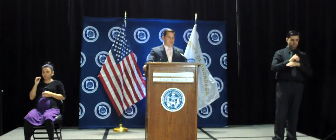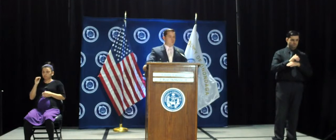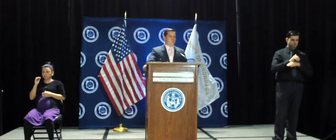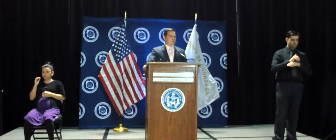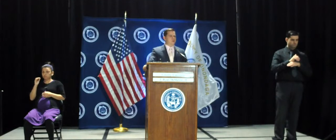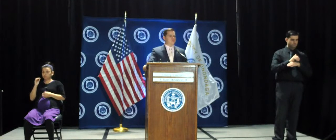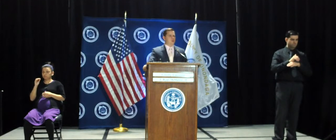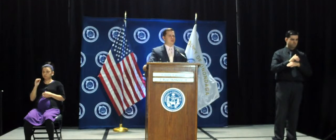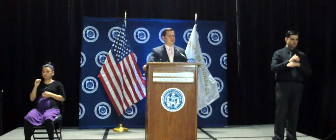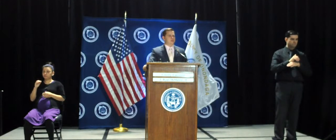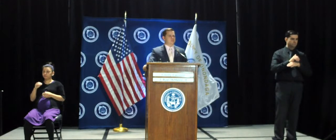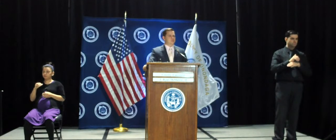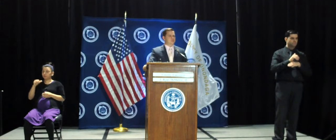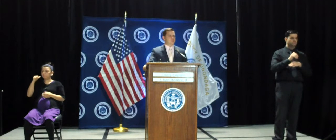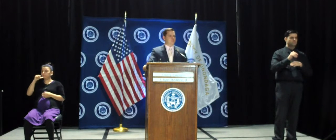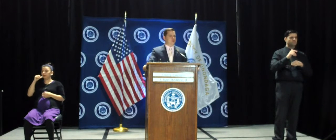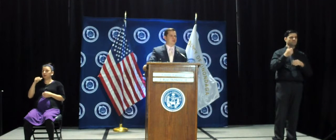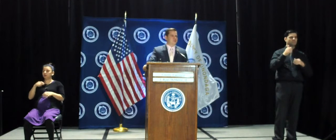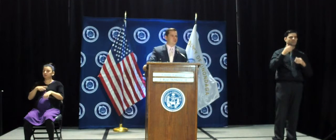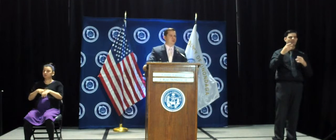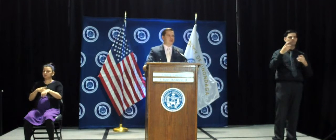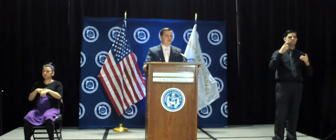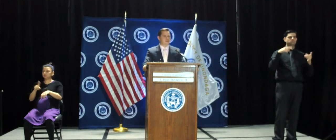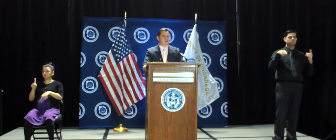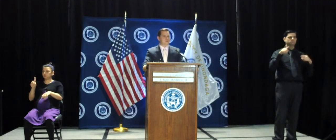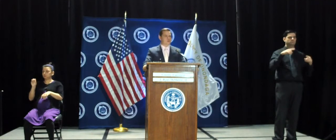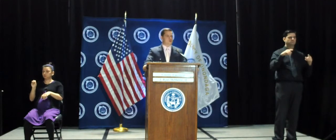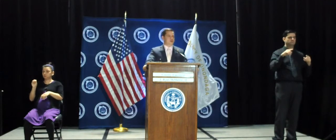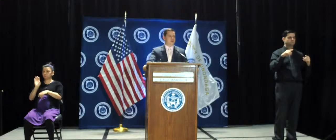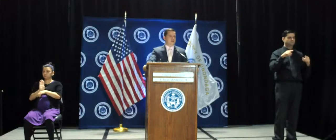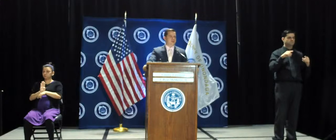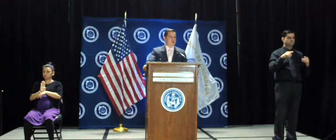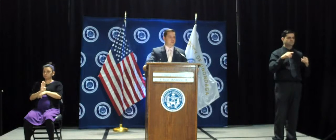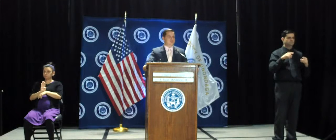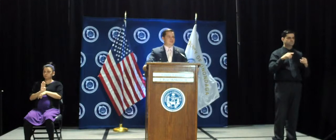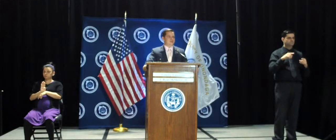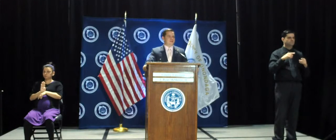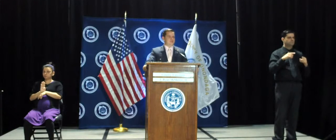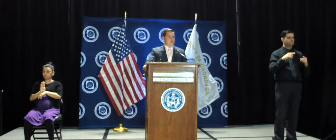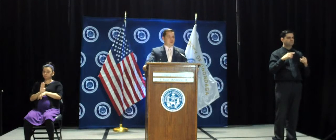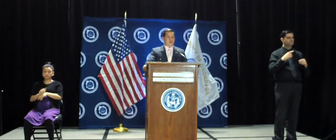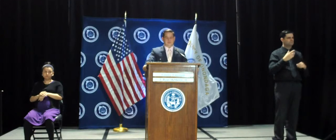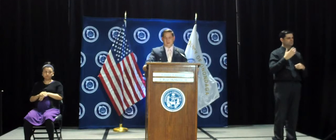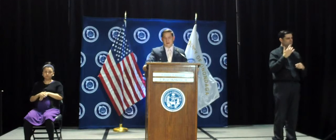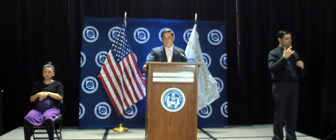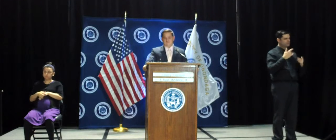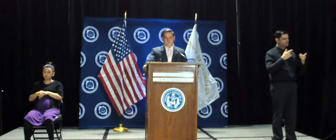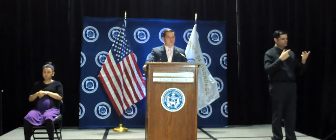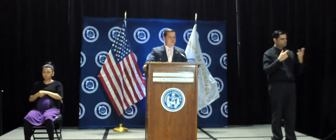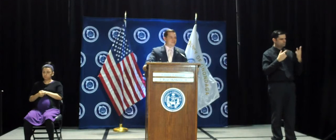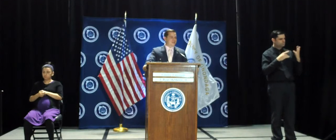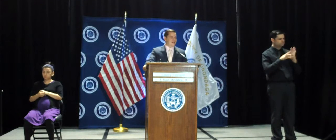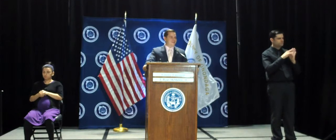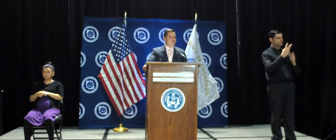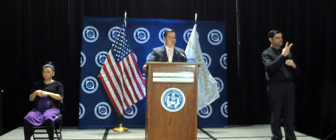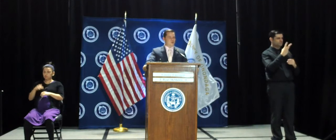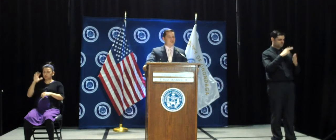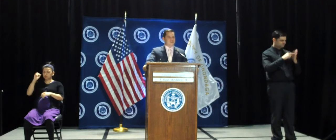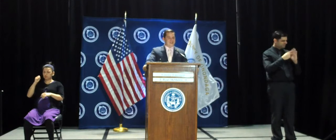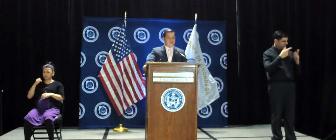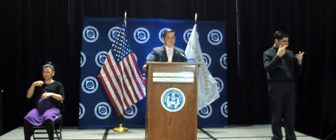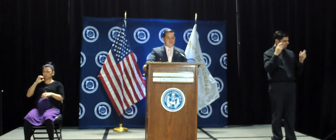Wednesday. Why'd you say Wednesday? I'm curious. Did you pick that day? Is that the biggest drinking day of the year? Did you know that?